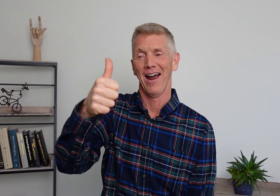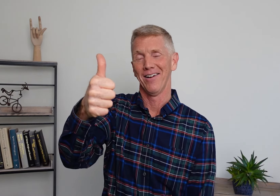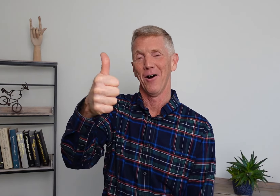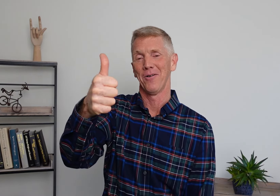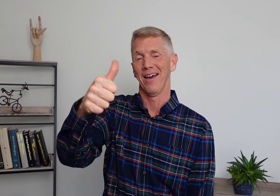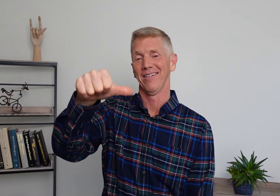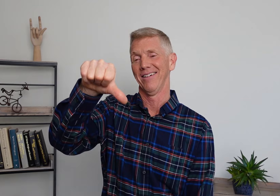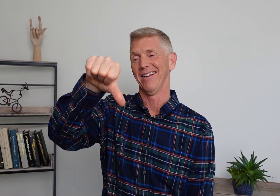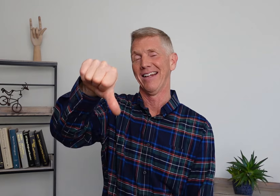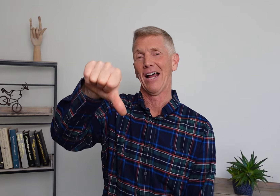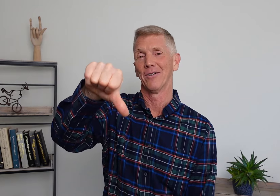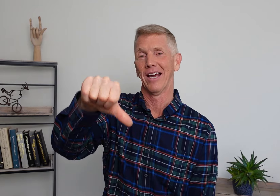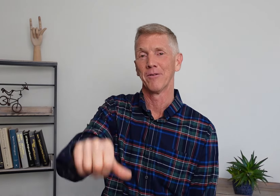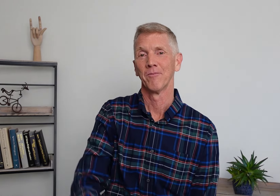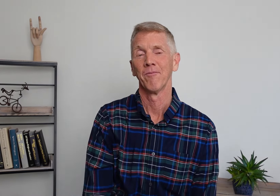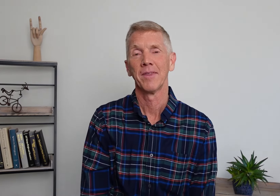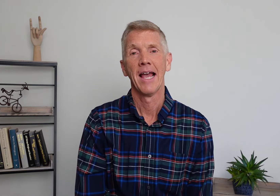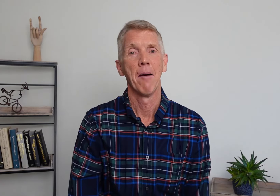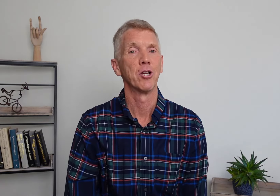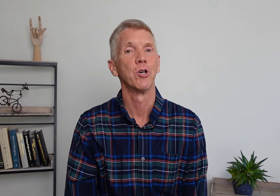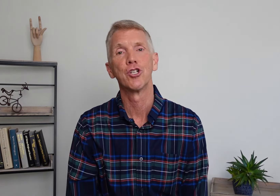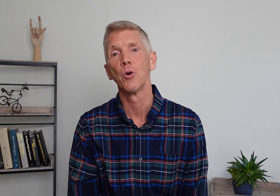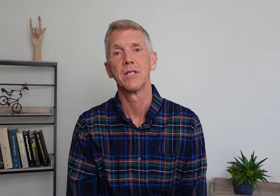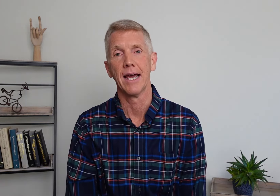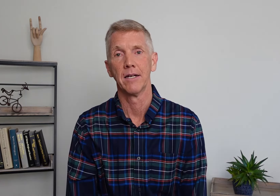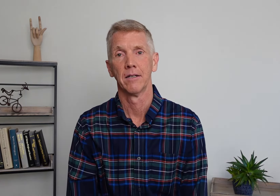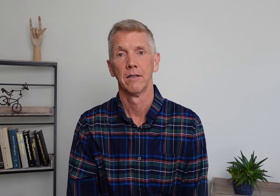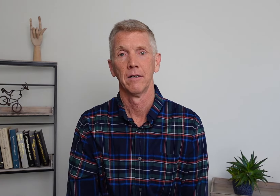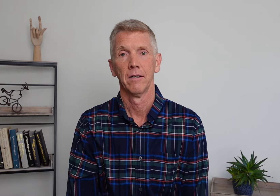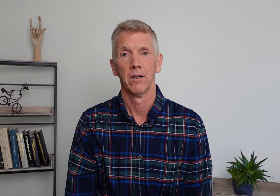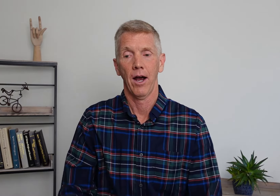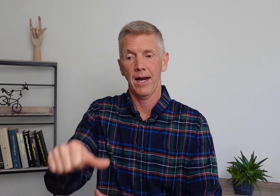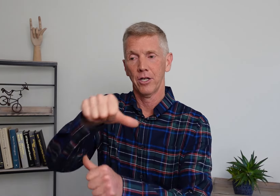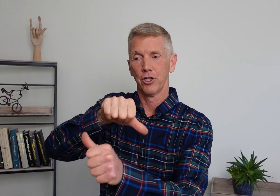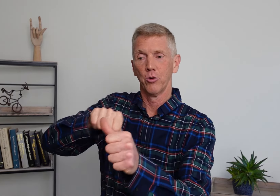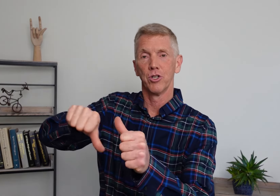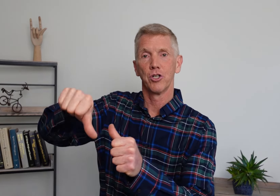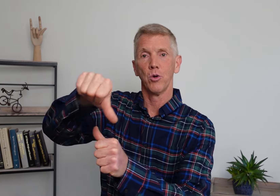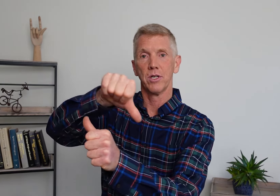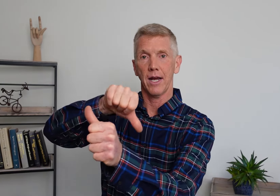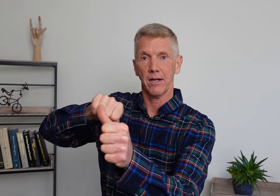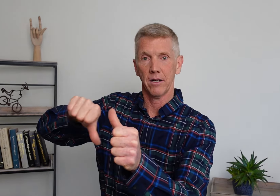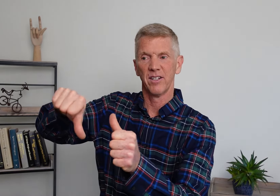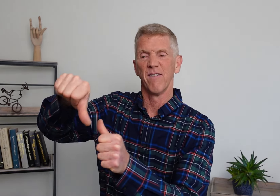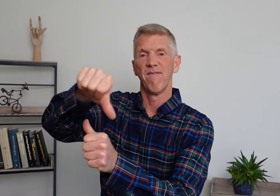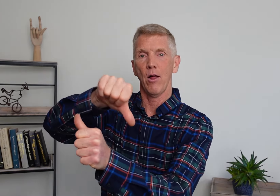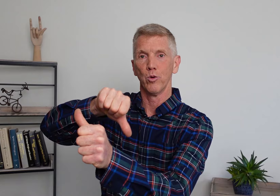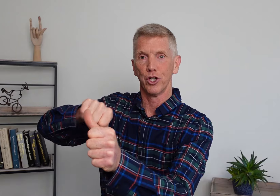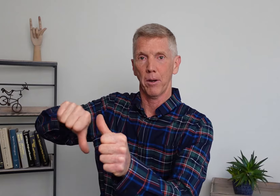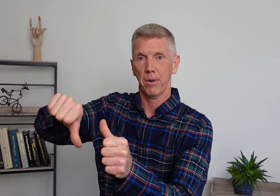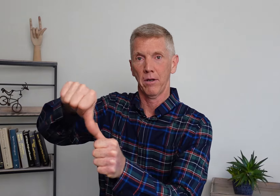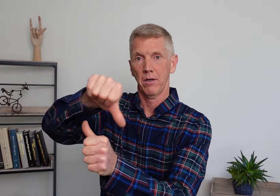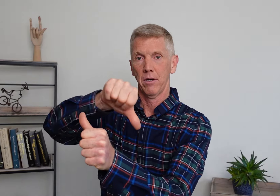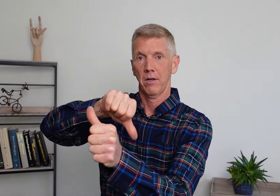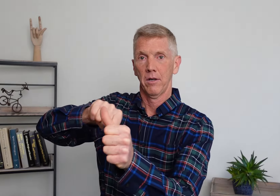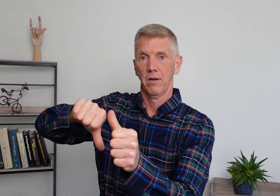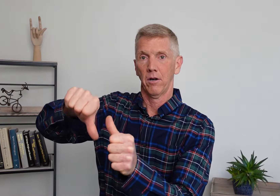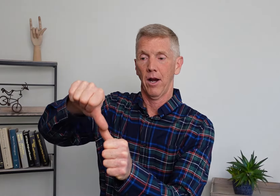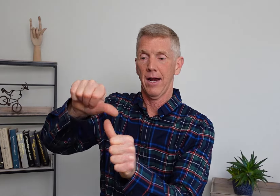right. Okay and not okay. How about to associate? All right. To associate. To fellowship. All right.